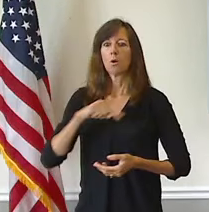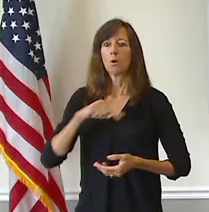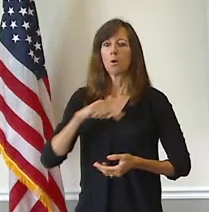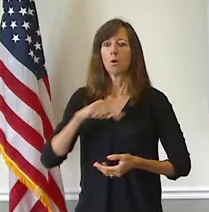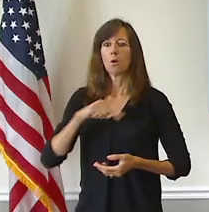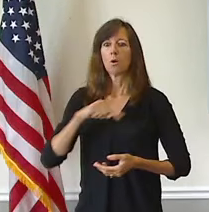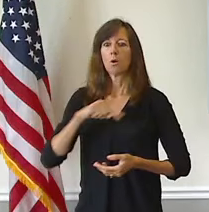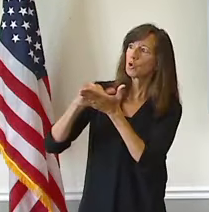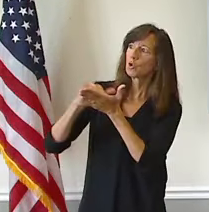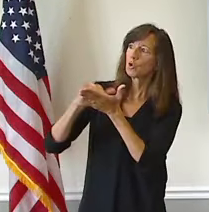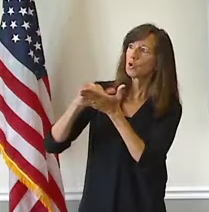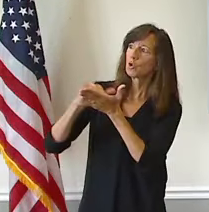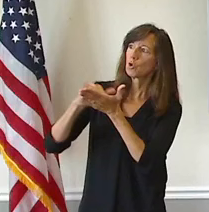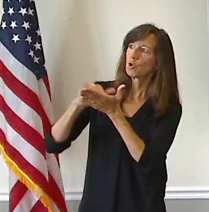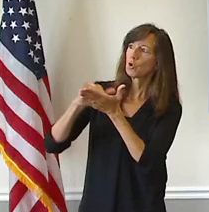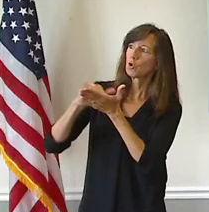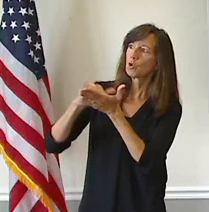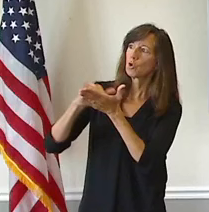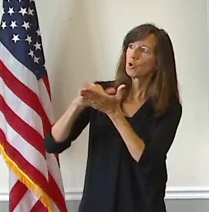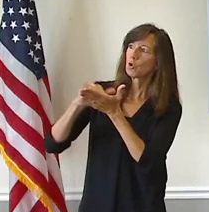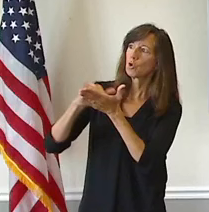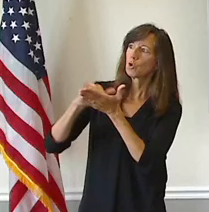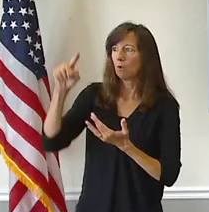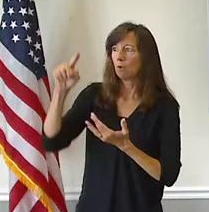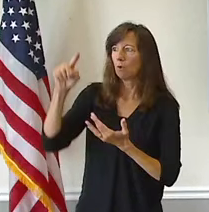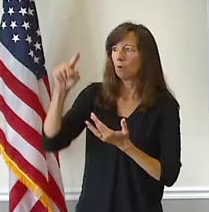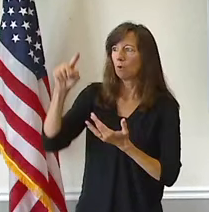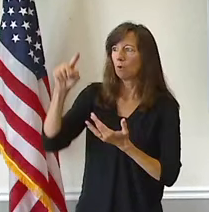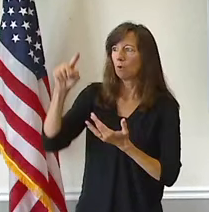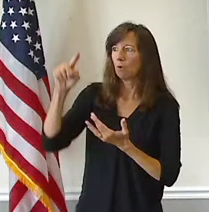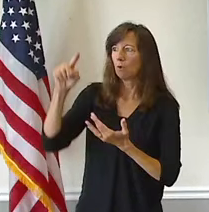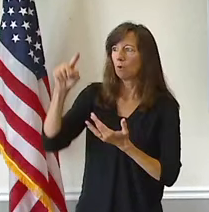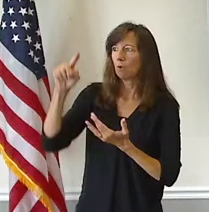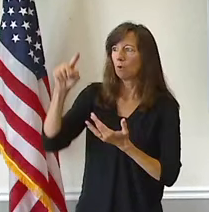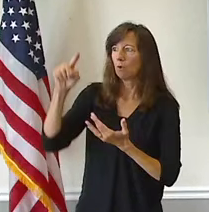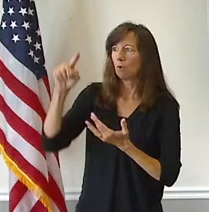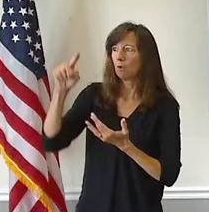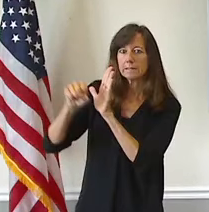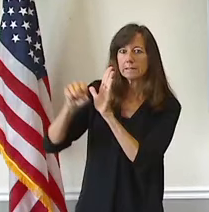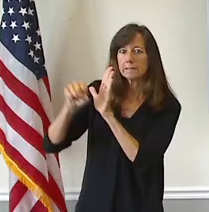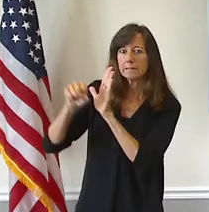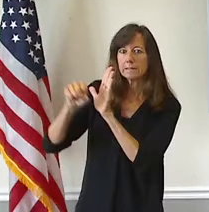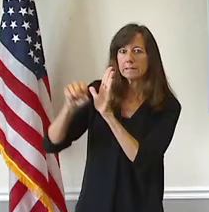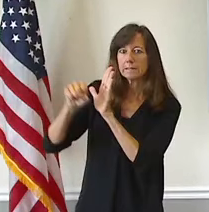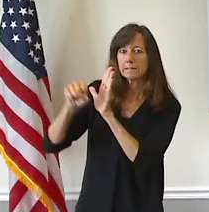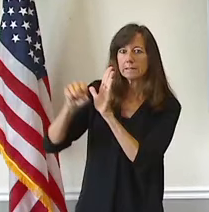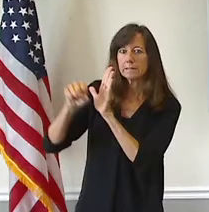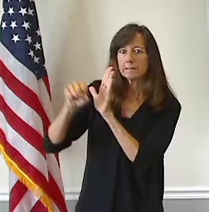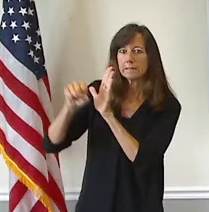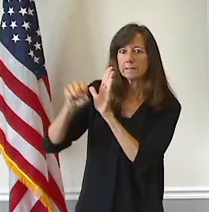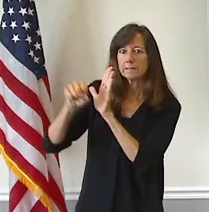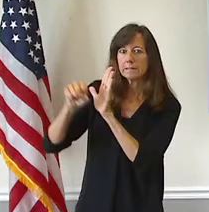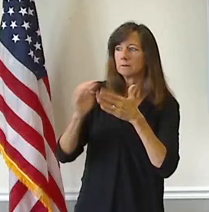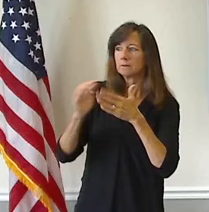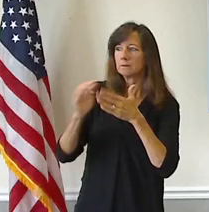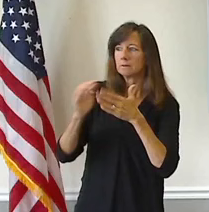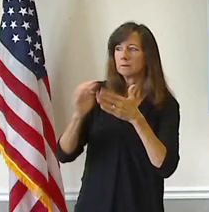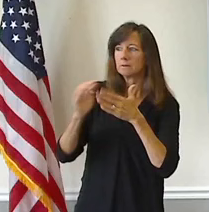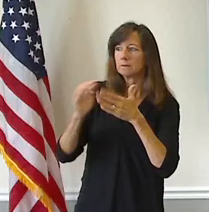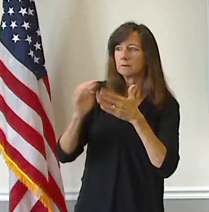to to bear. Right, we're uncertain as to what those steps are. We might be a little bit frustrated and anxious about it. Now imagine for a